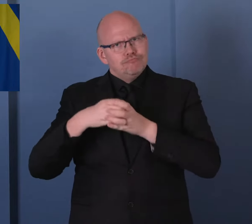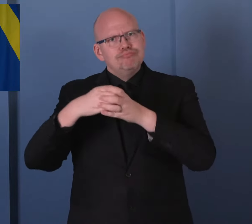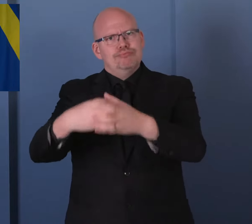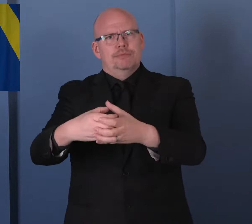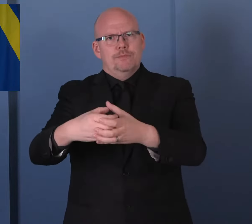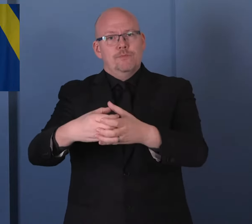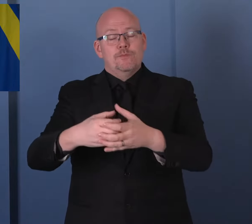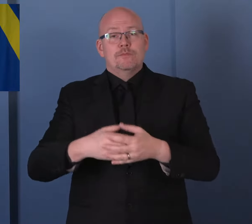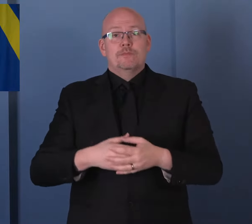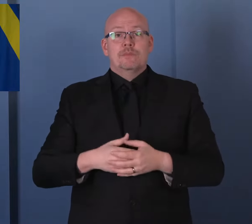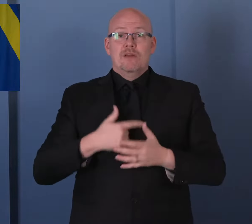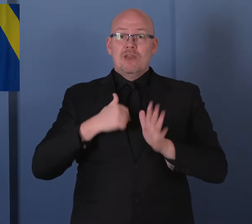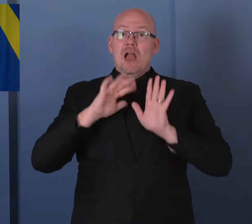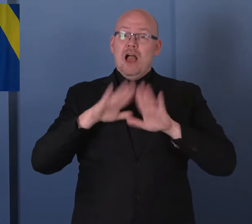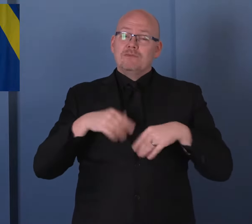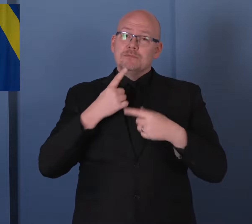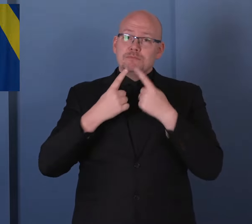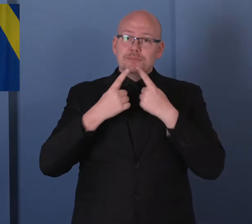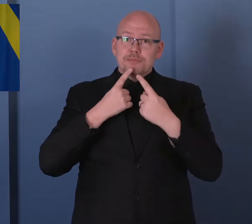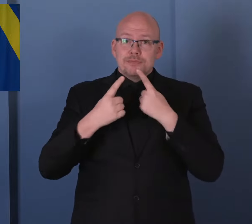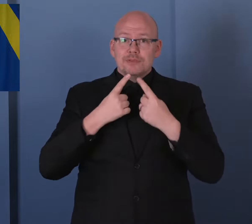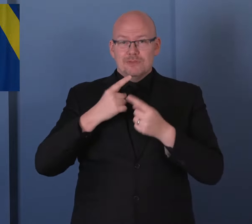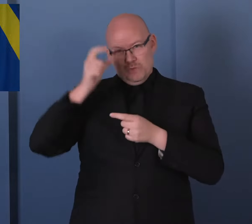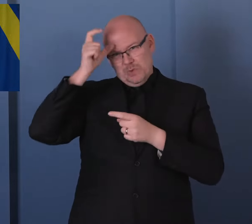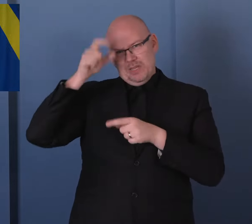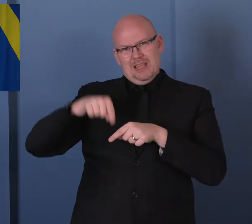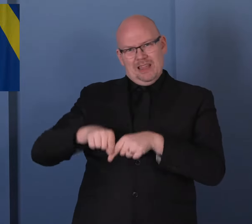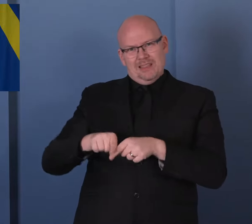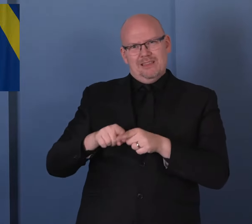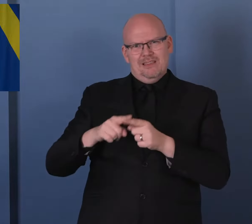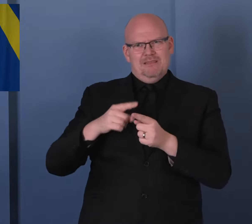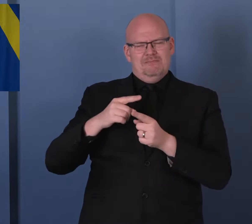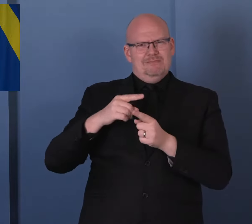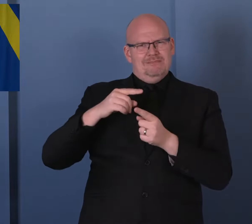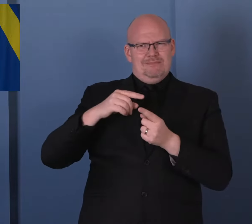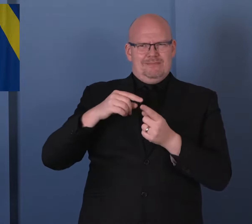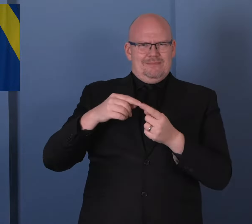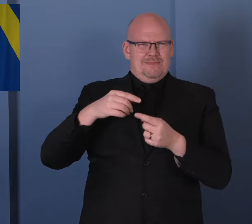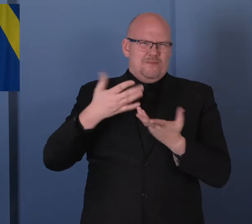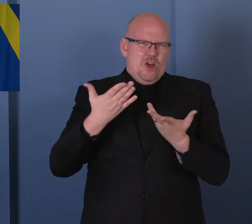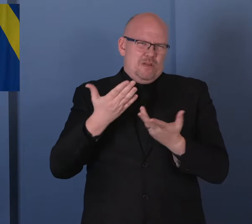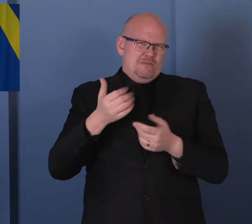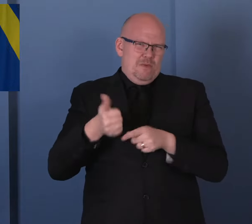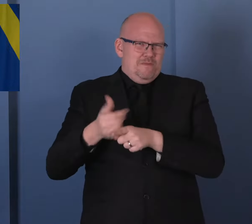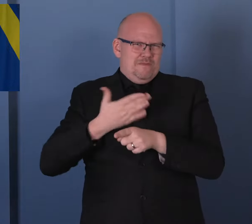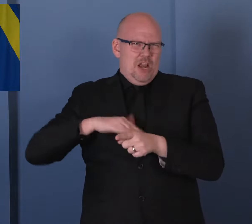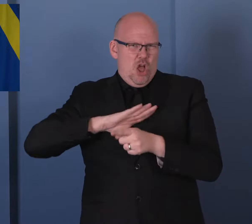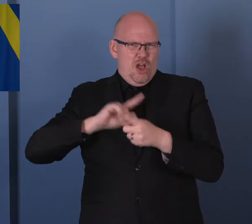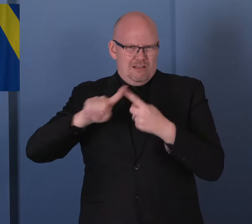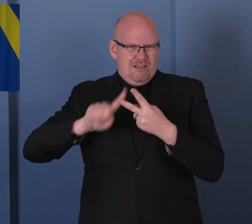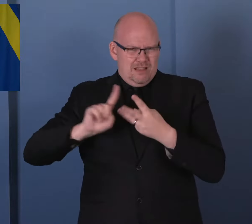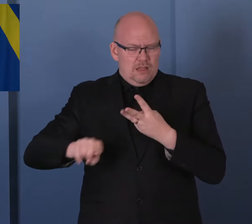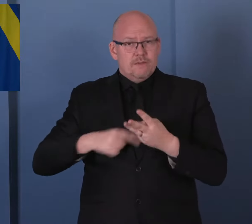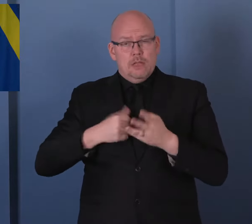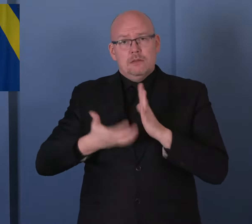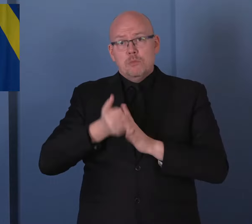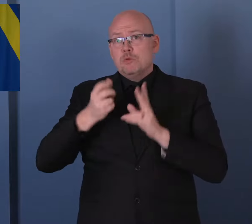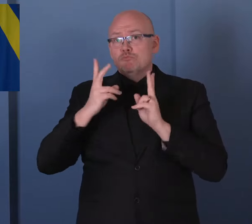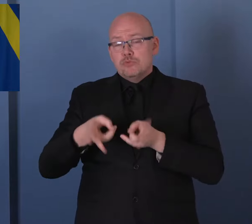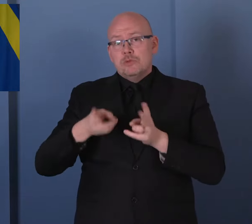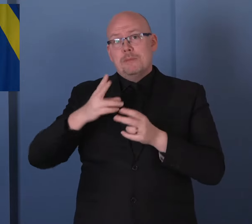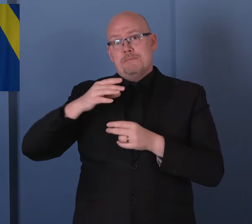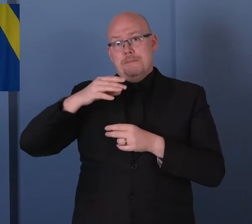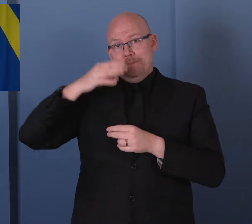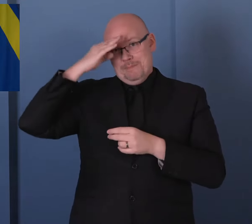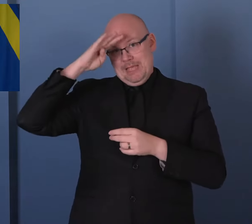have addressed the concerns raised by Turkey as agreed in Madrid. Today we need determination and unity